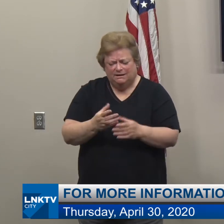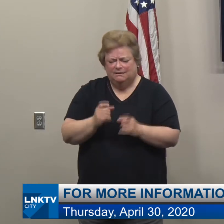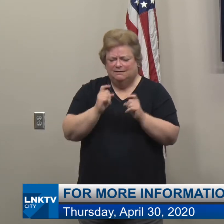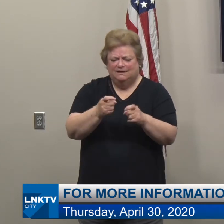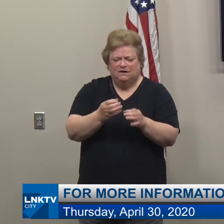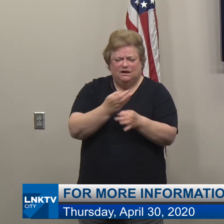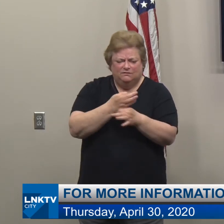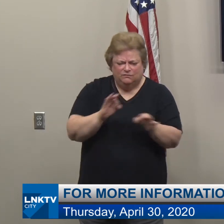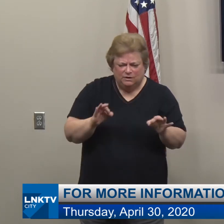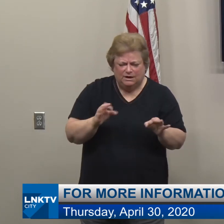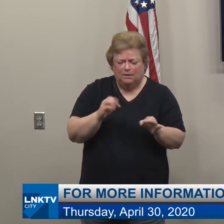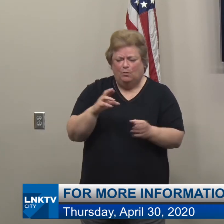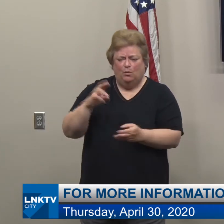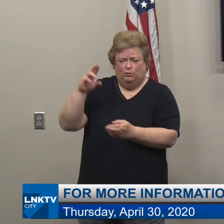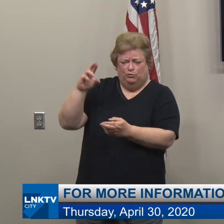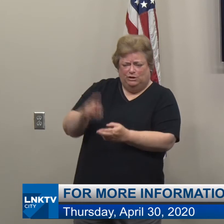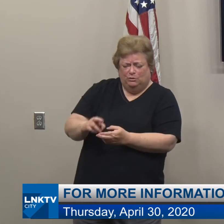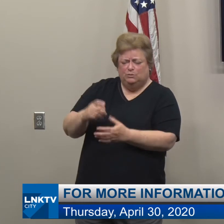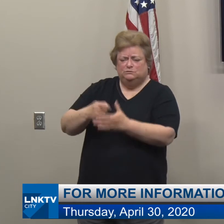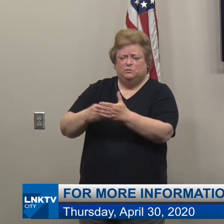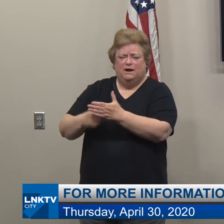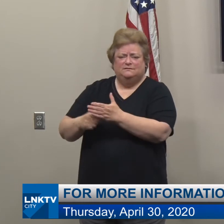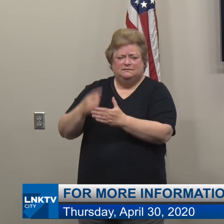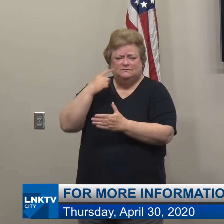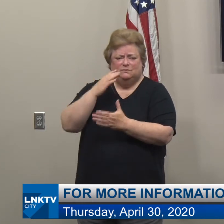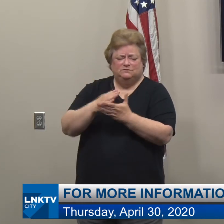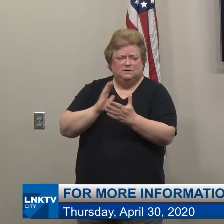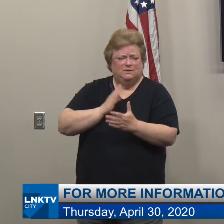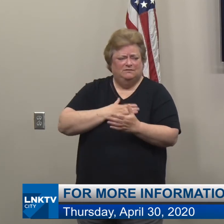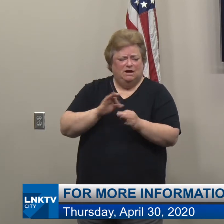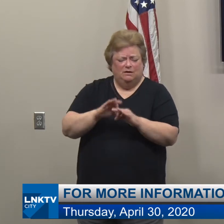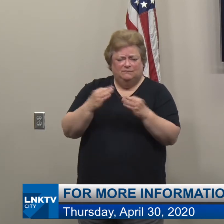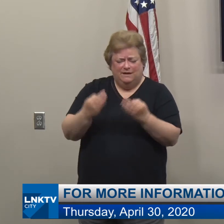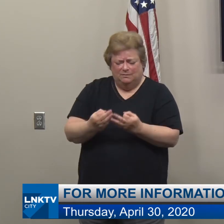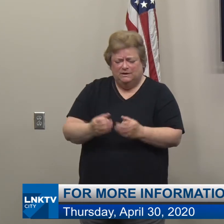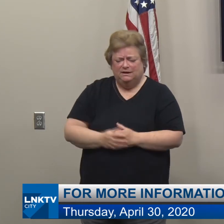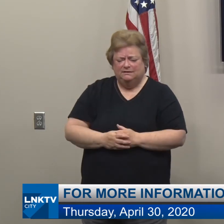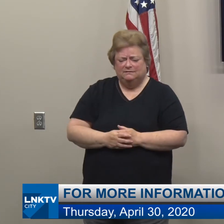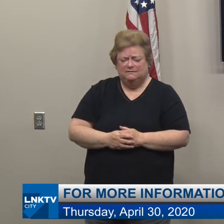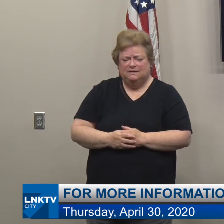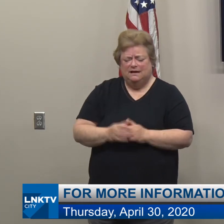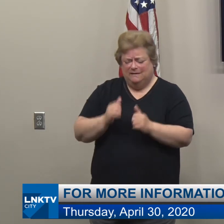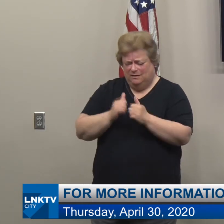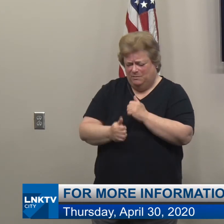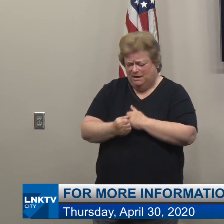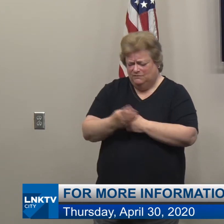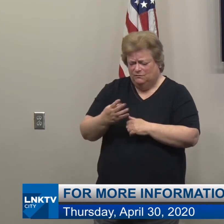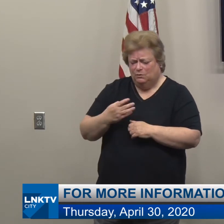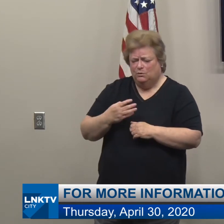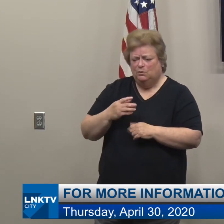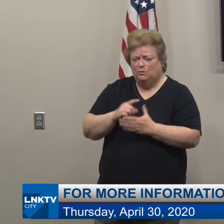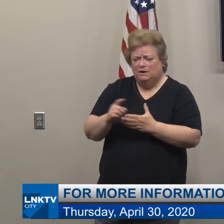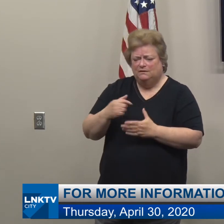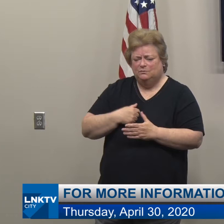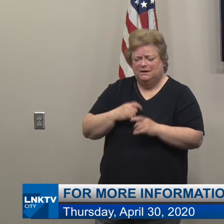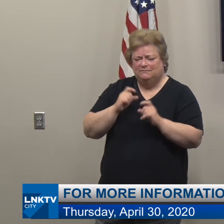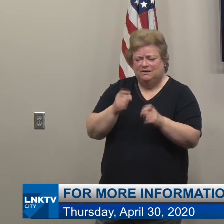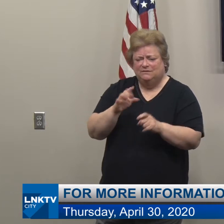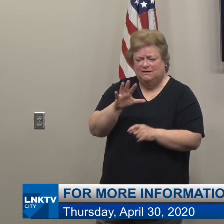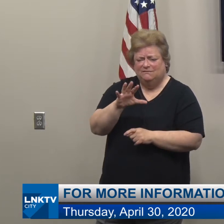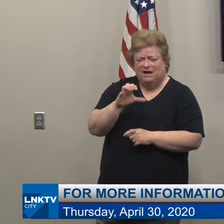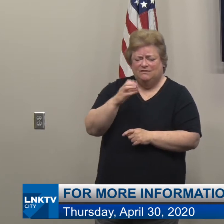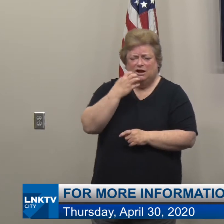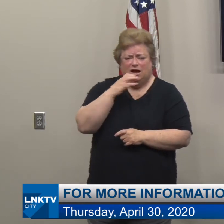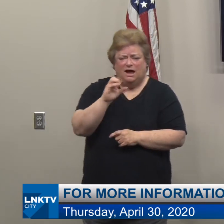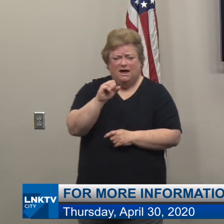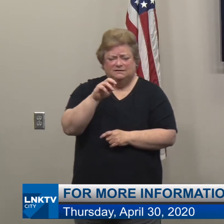free and or greatly reduced prices for some of our families. We've been able to, just in the last couple of weeks, provide 500 hotspots for students